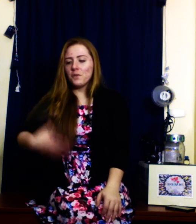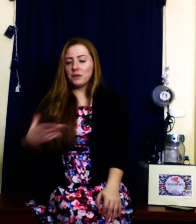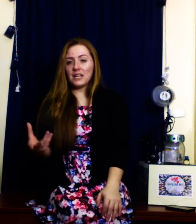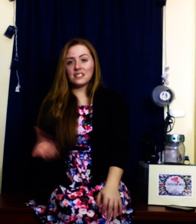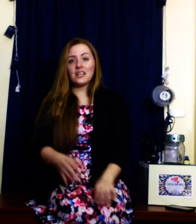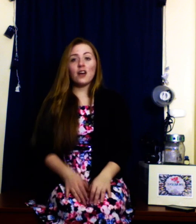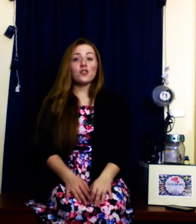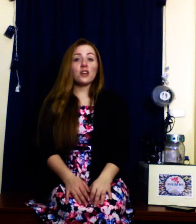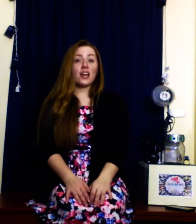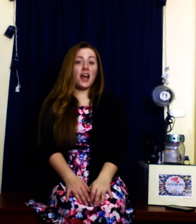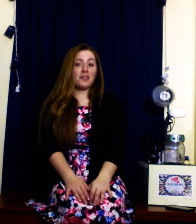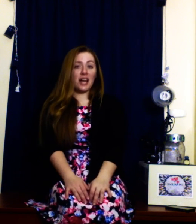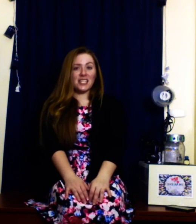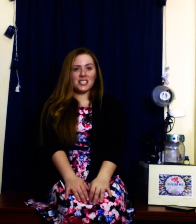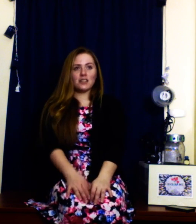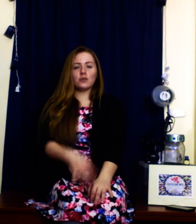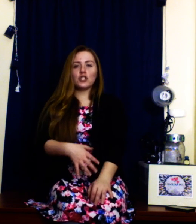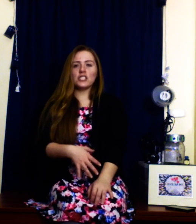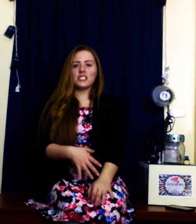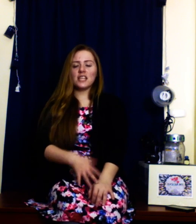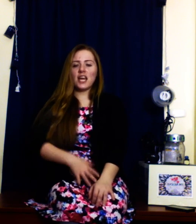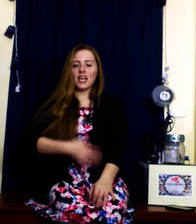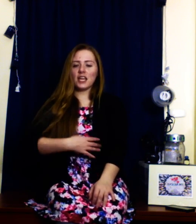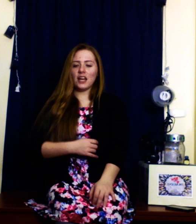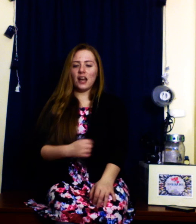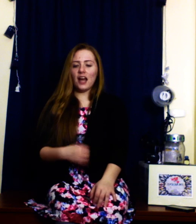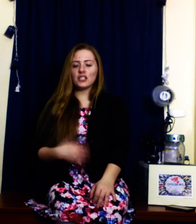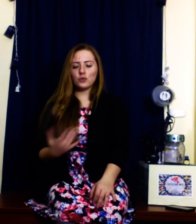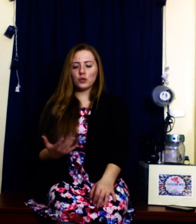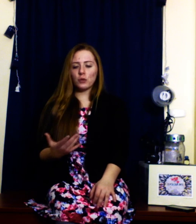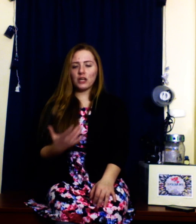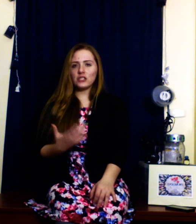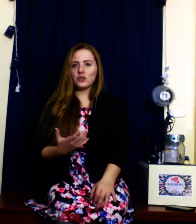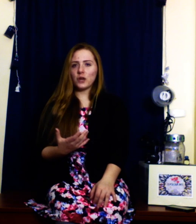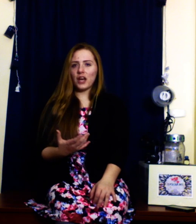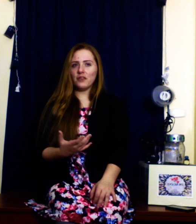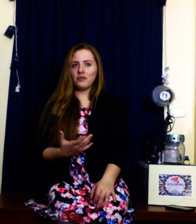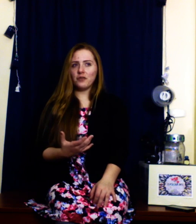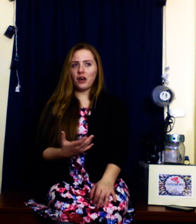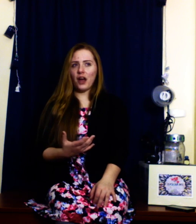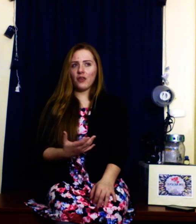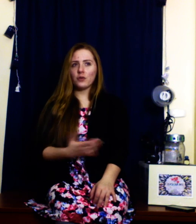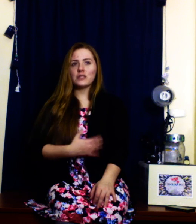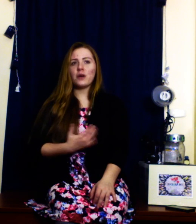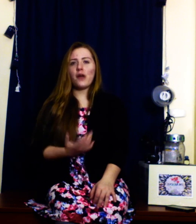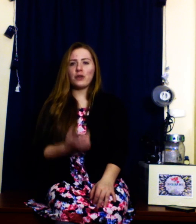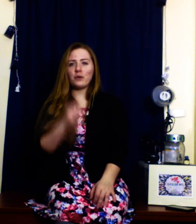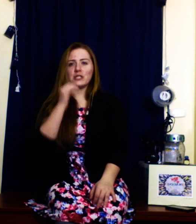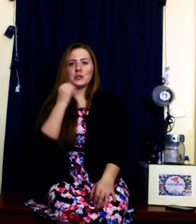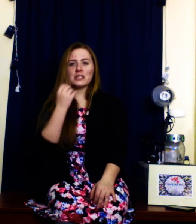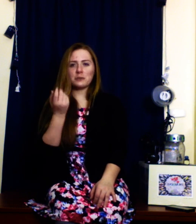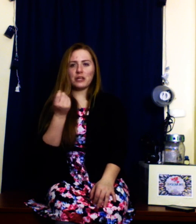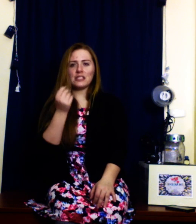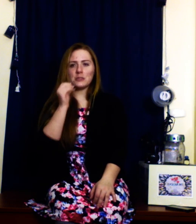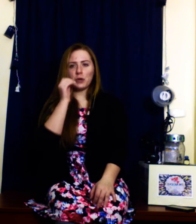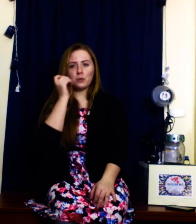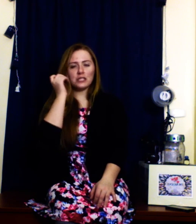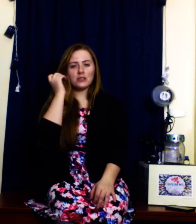but now you kind of have an idea of what she's saying, and I just really wanted to kind of, the reason why I really wanted to explain this one was the way